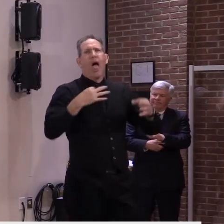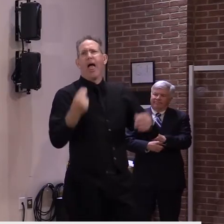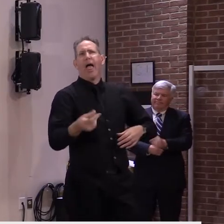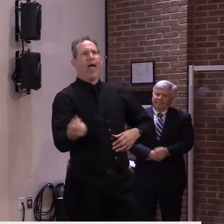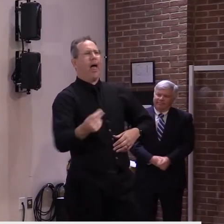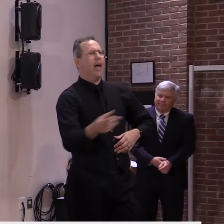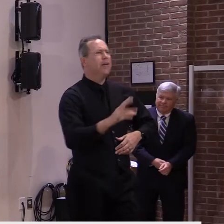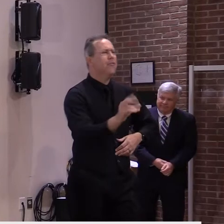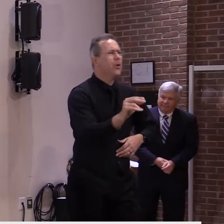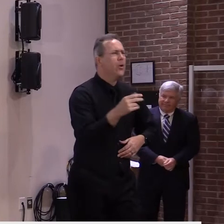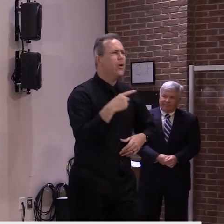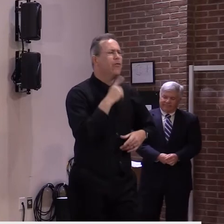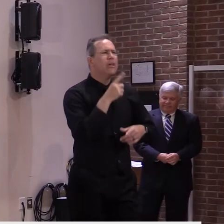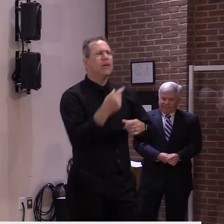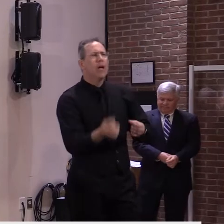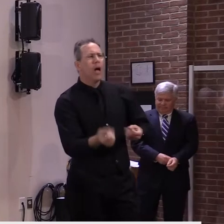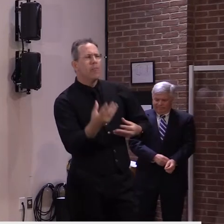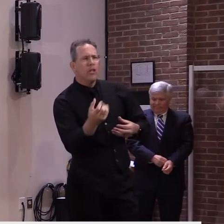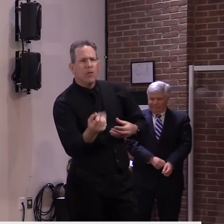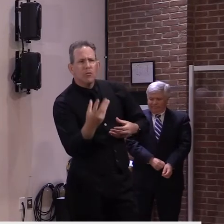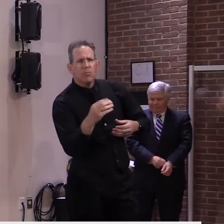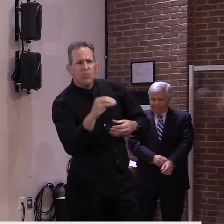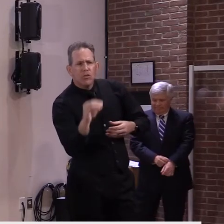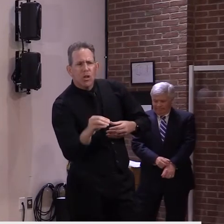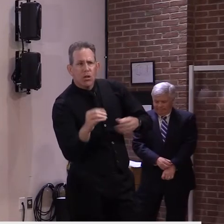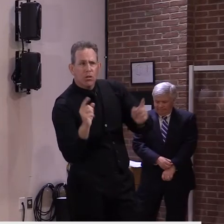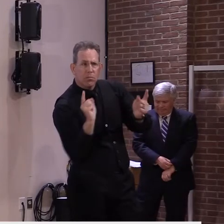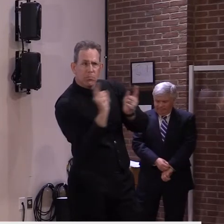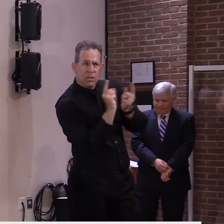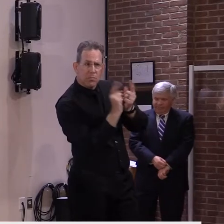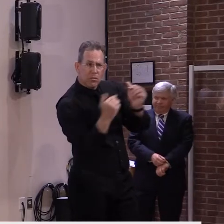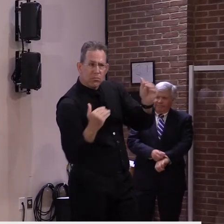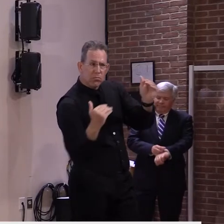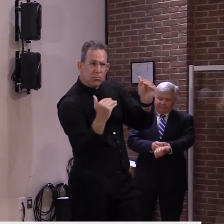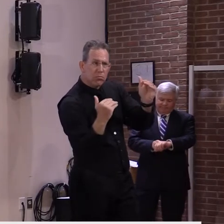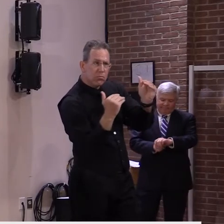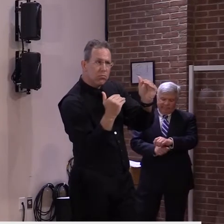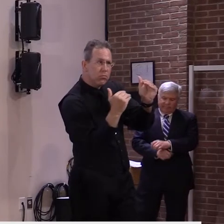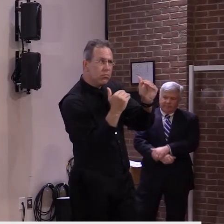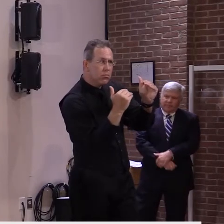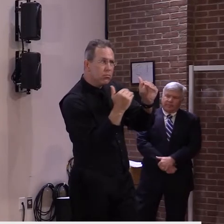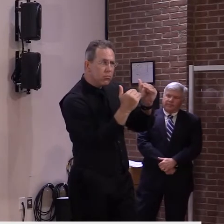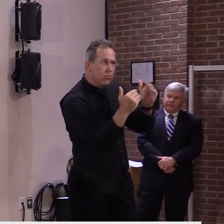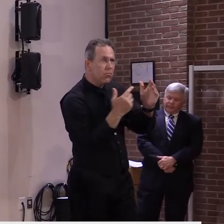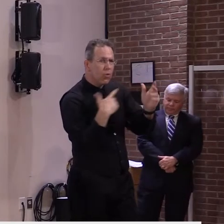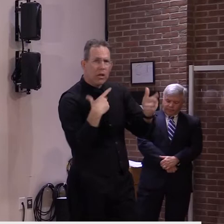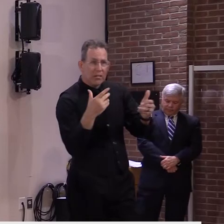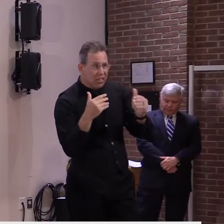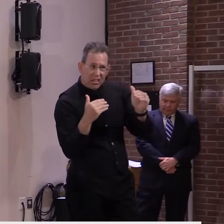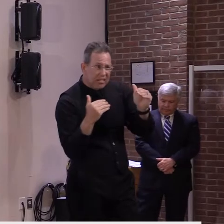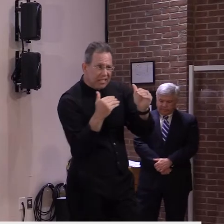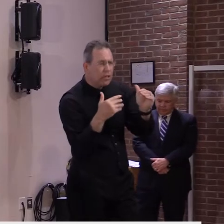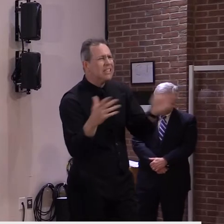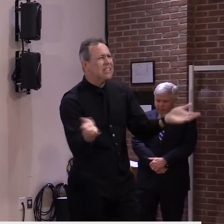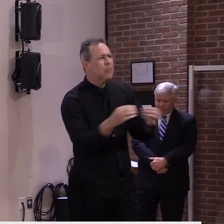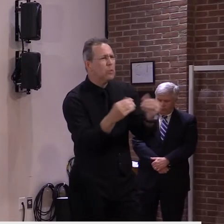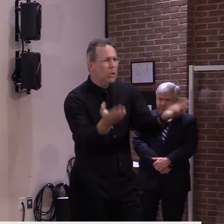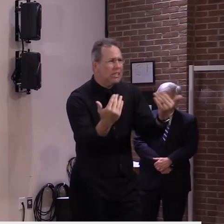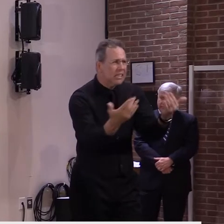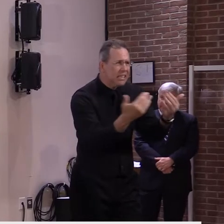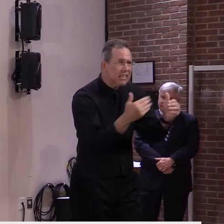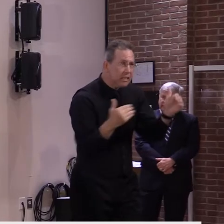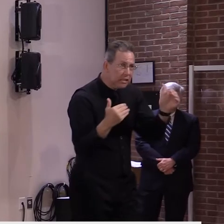if we can continue to get more vaccines in the arms of Vermonters, then we can see a